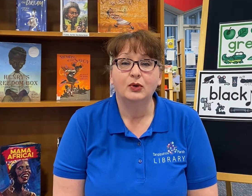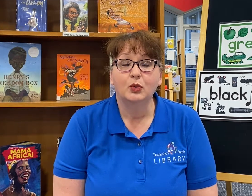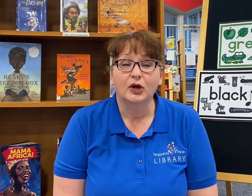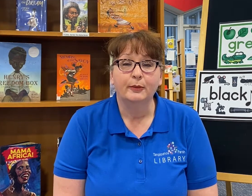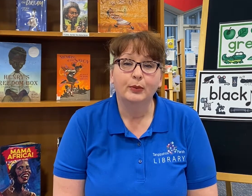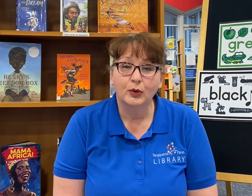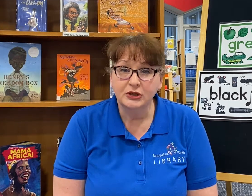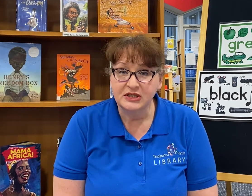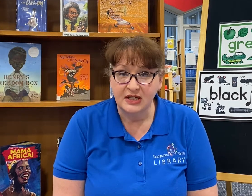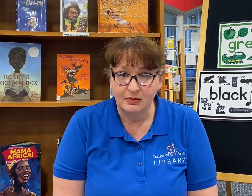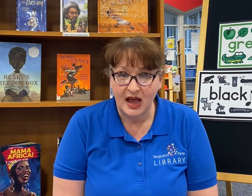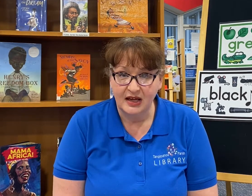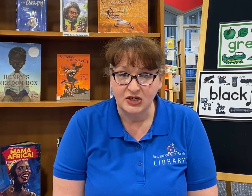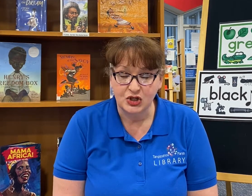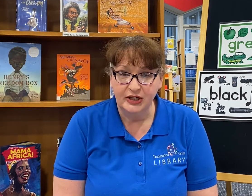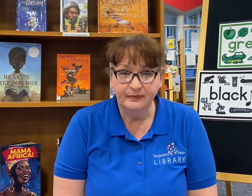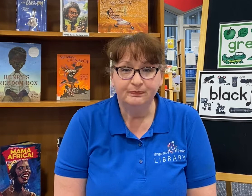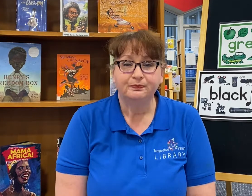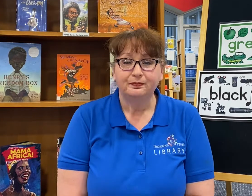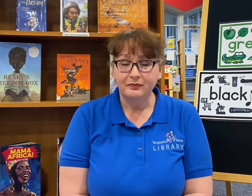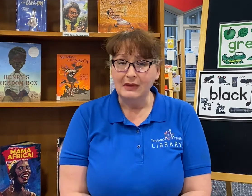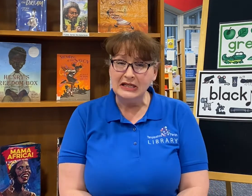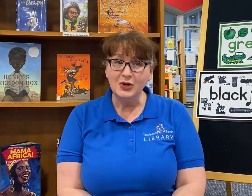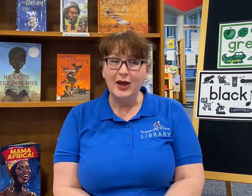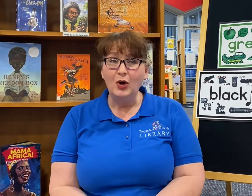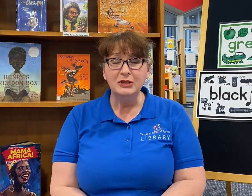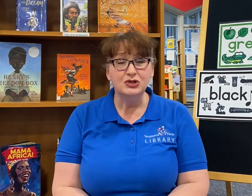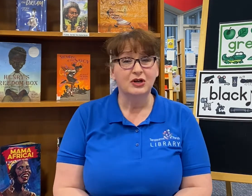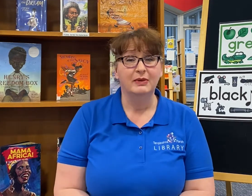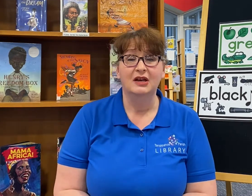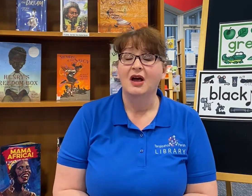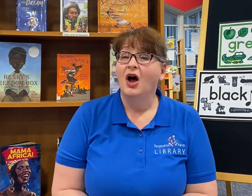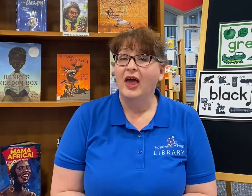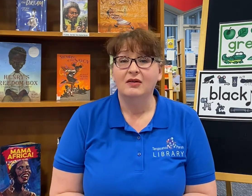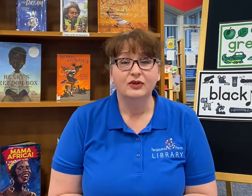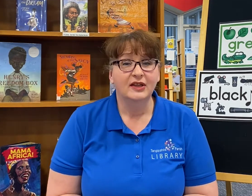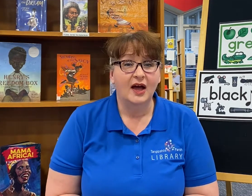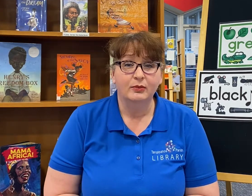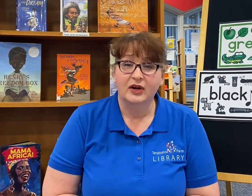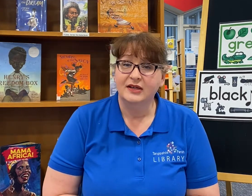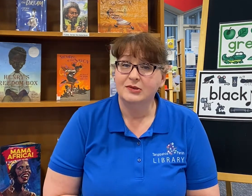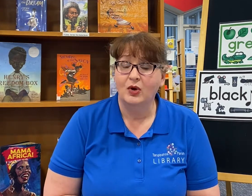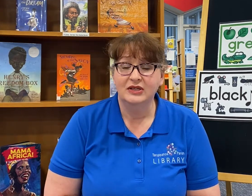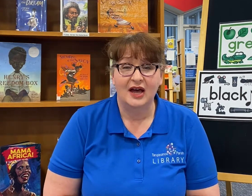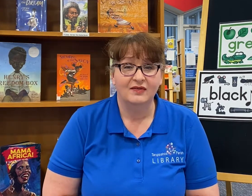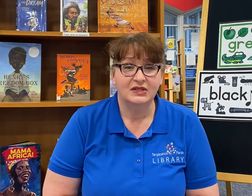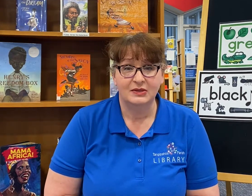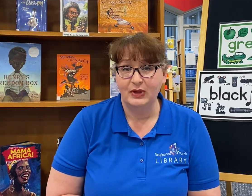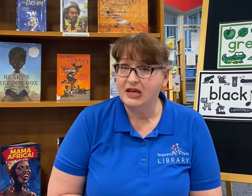were important in Black history. And so I hope that you'll come in. Every library is going to have displays for